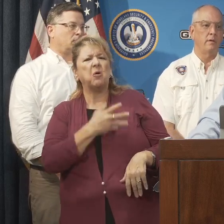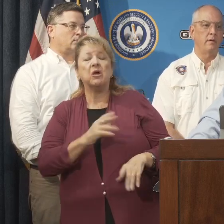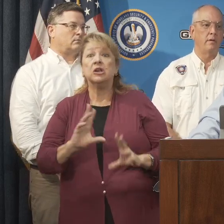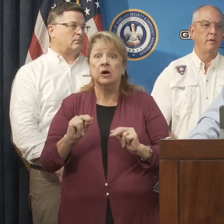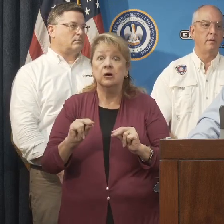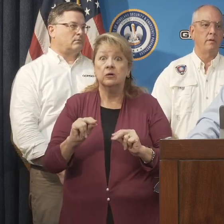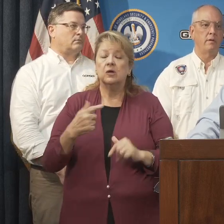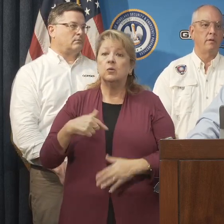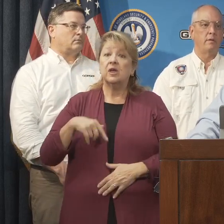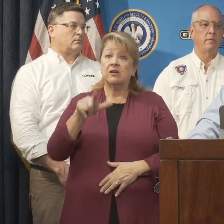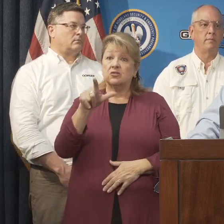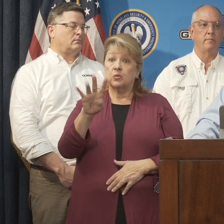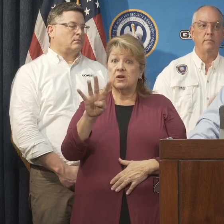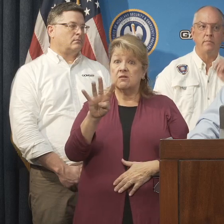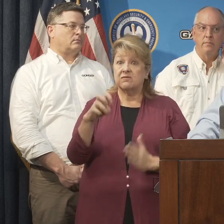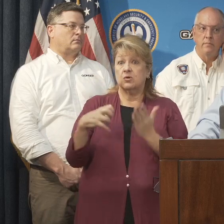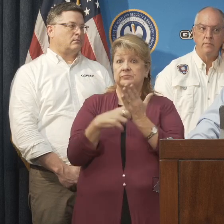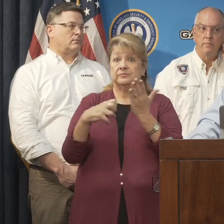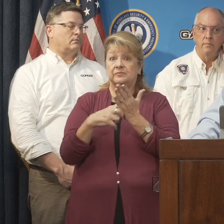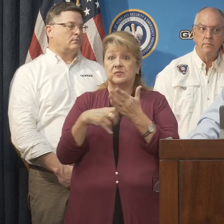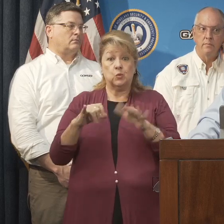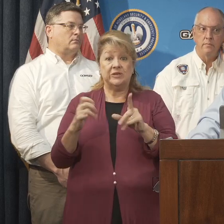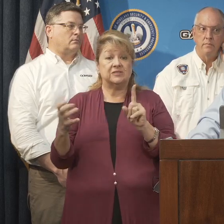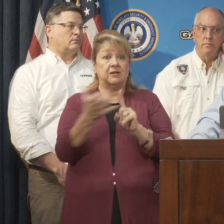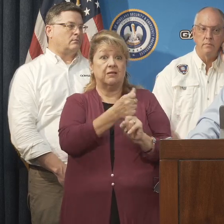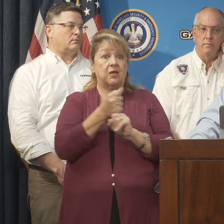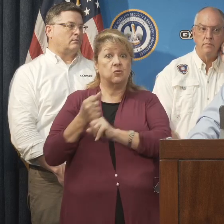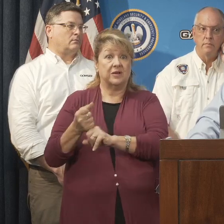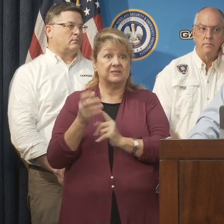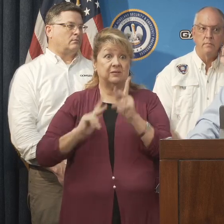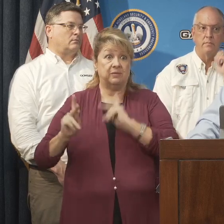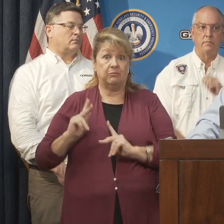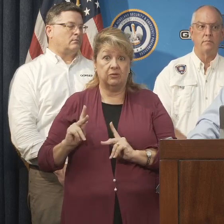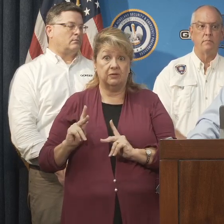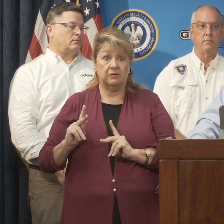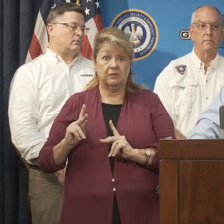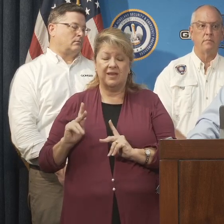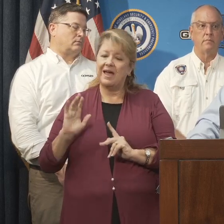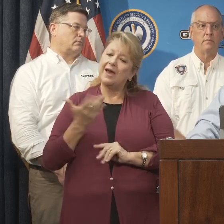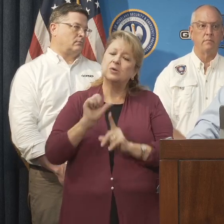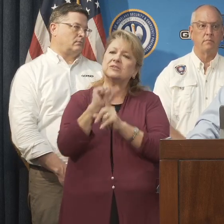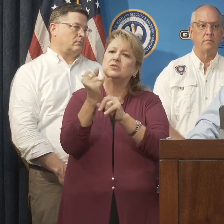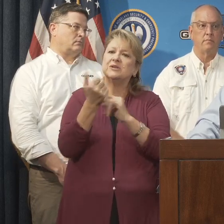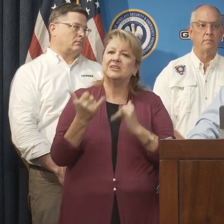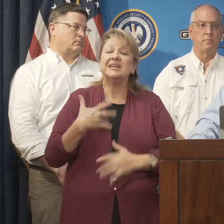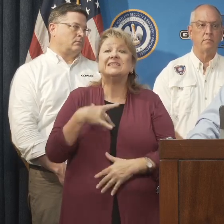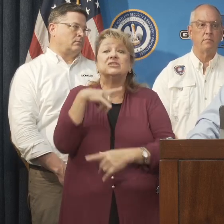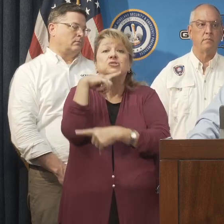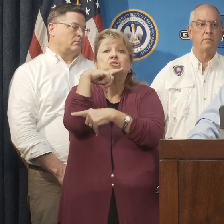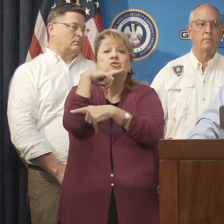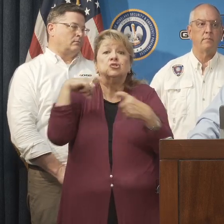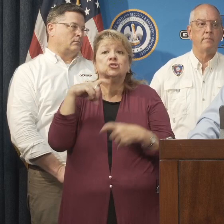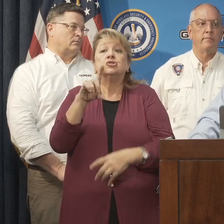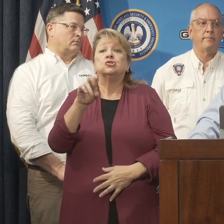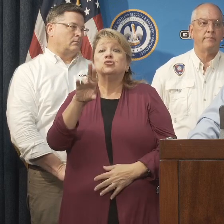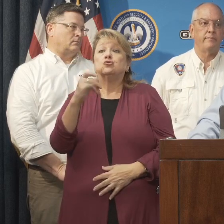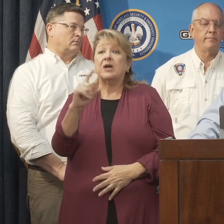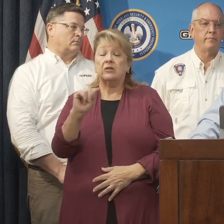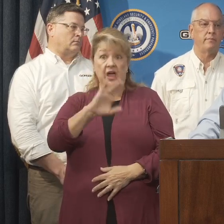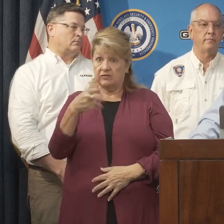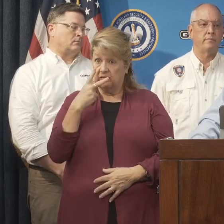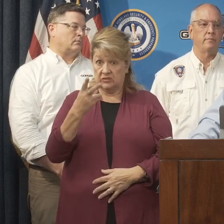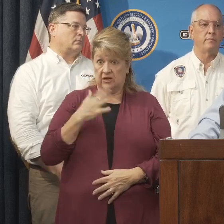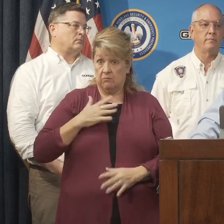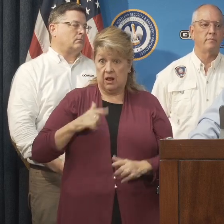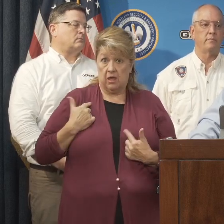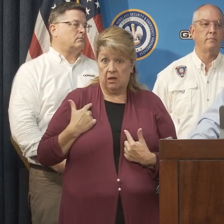citations. We continue to make arrests. We have a unique set of circumstances. We have a drought situation such that I haven't seen